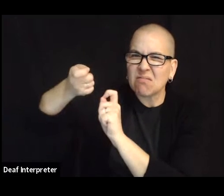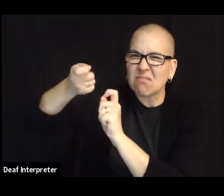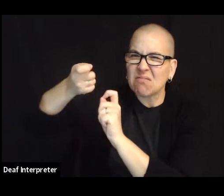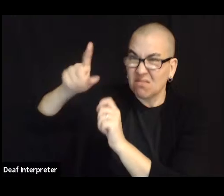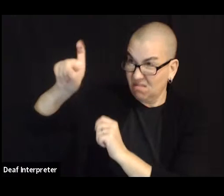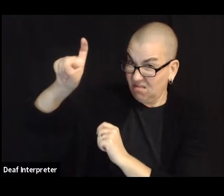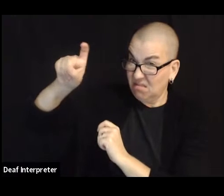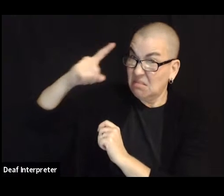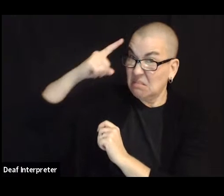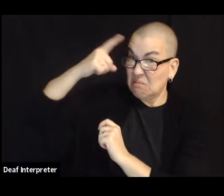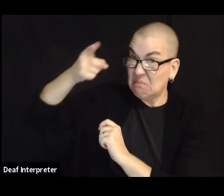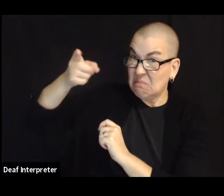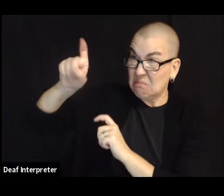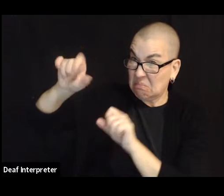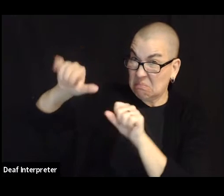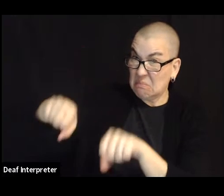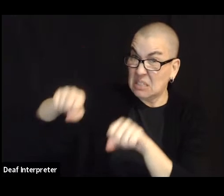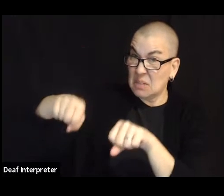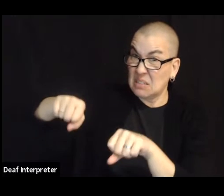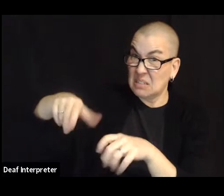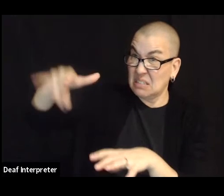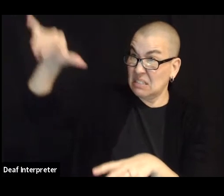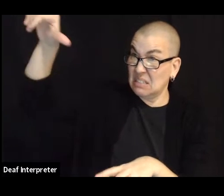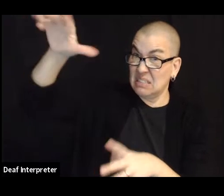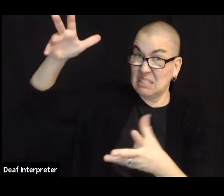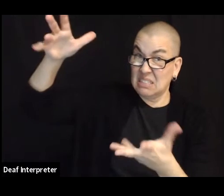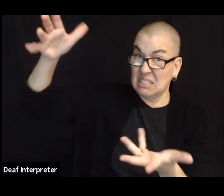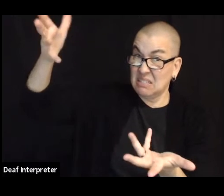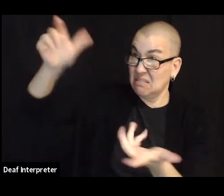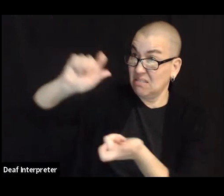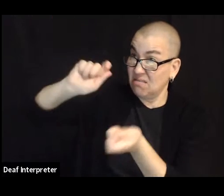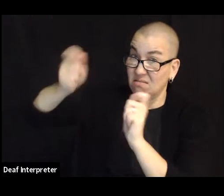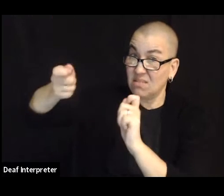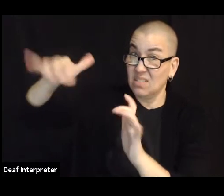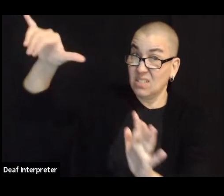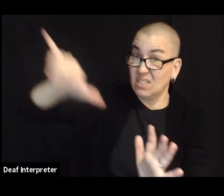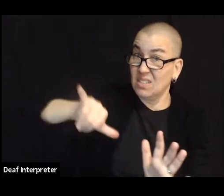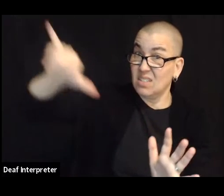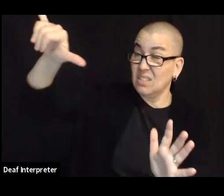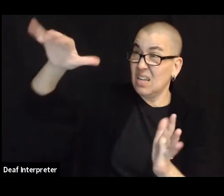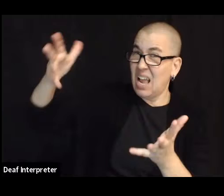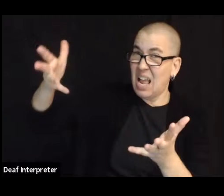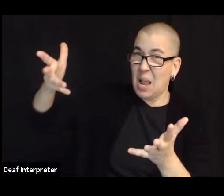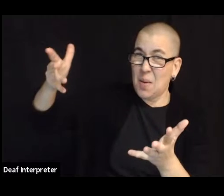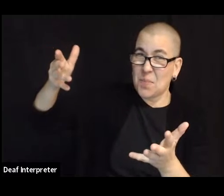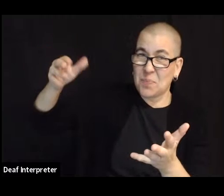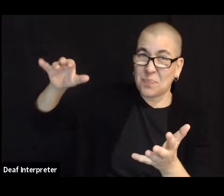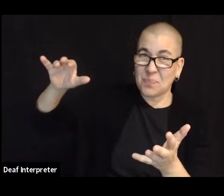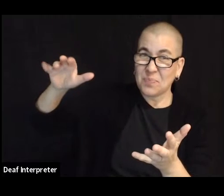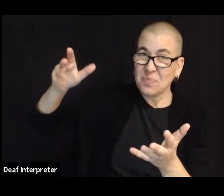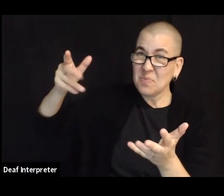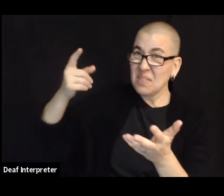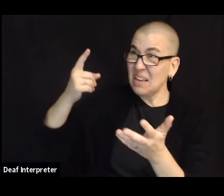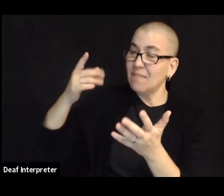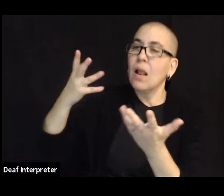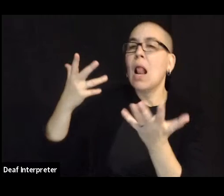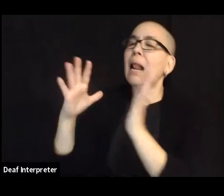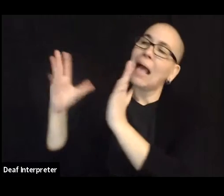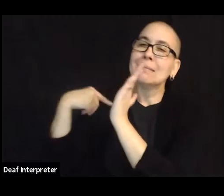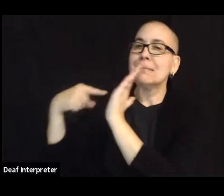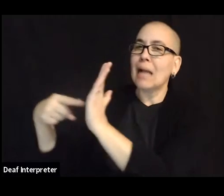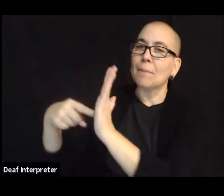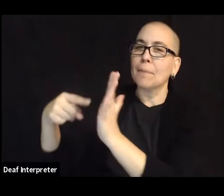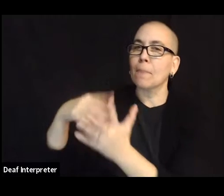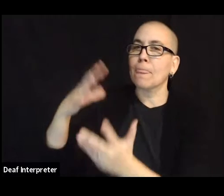of the changing it to making it people 65 and up getting the vaccine. But I just wanted to know, in